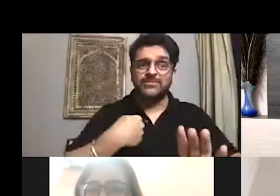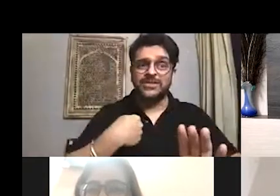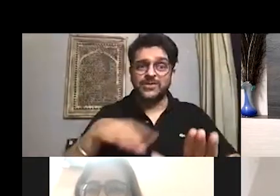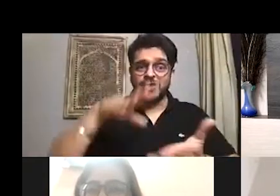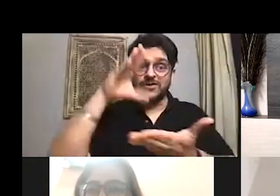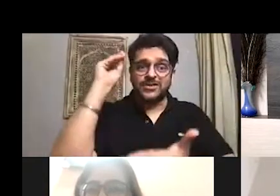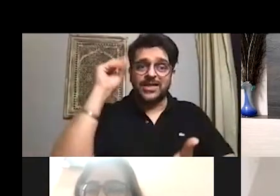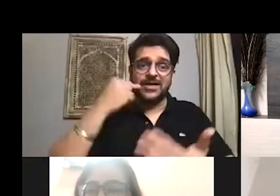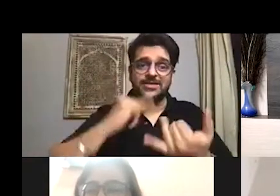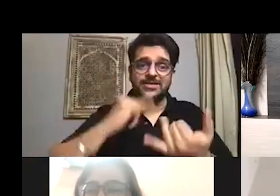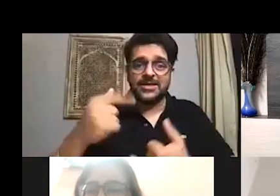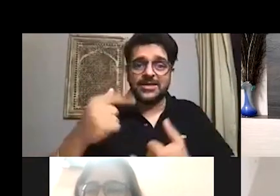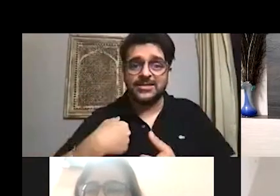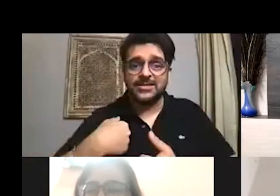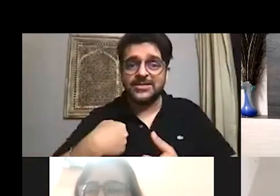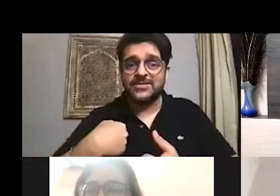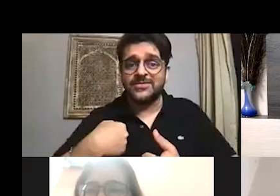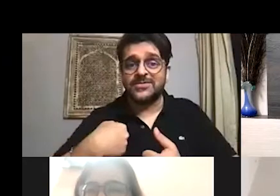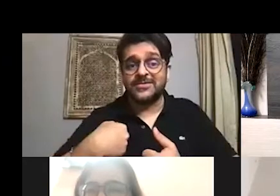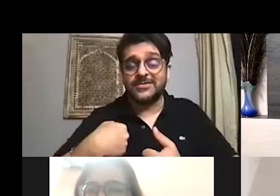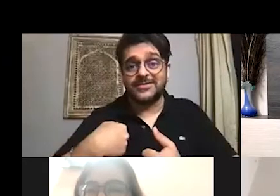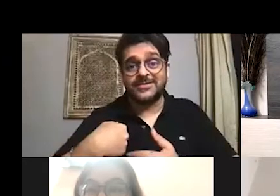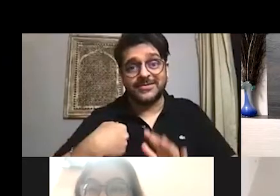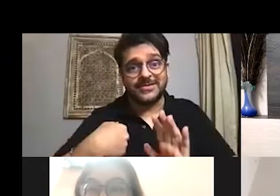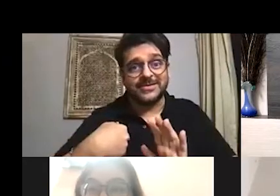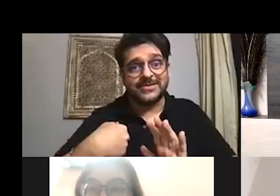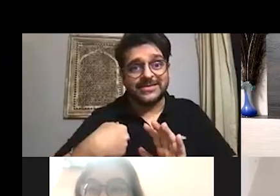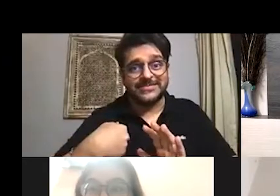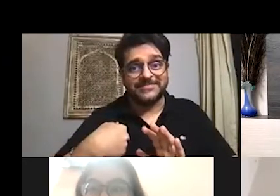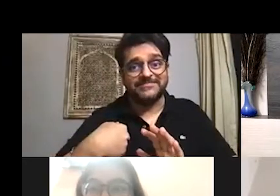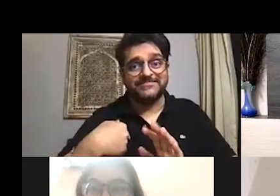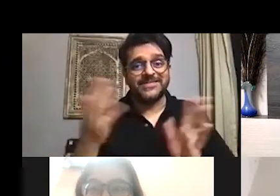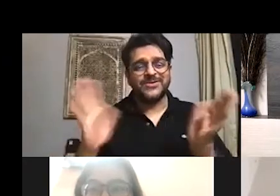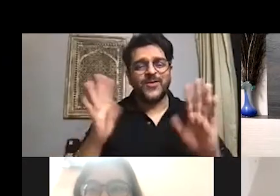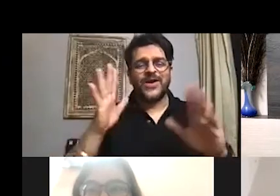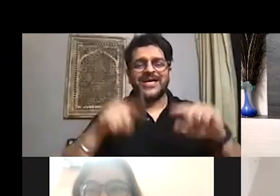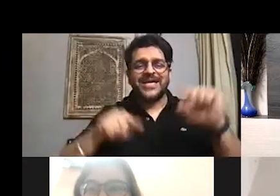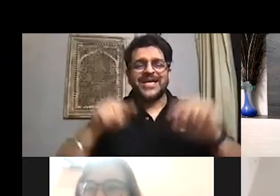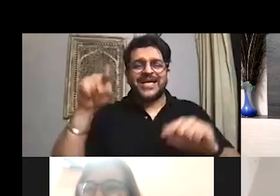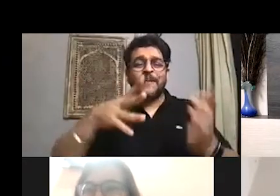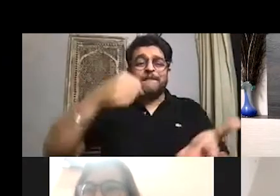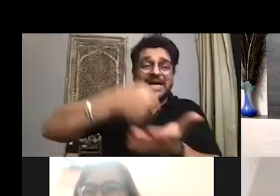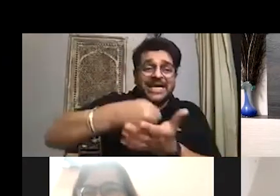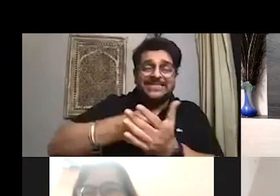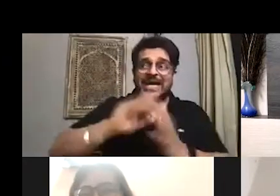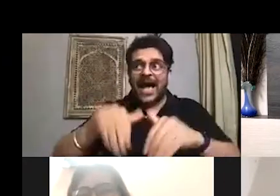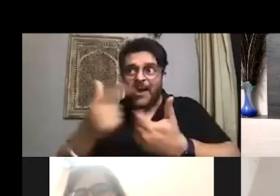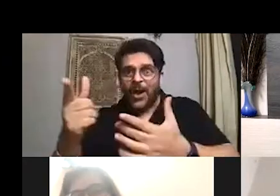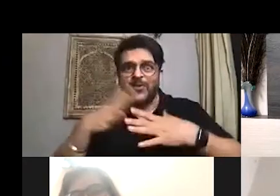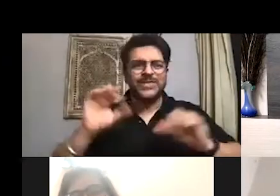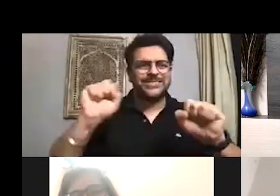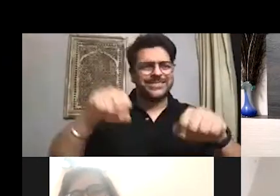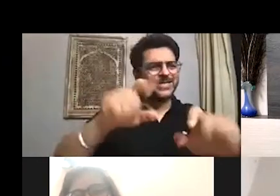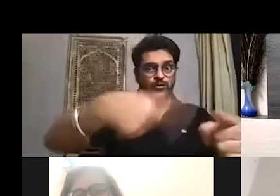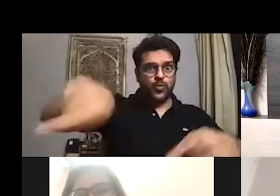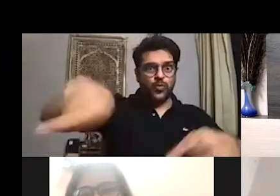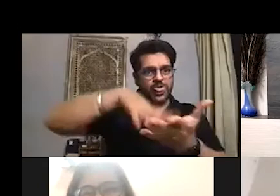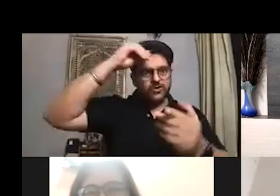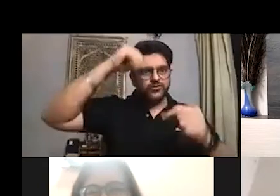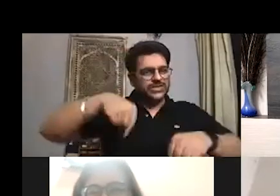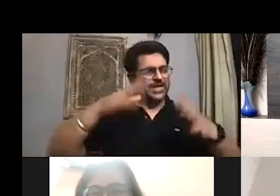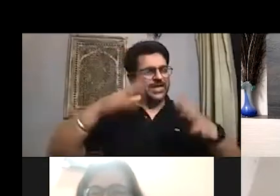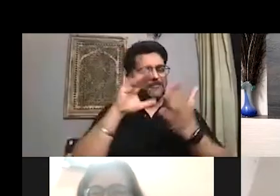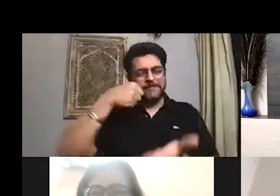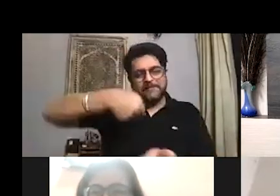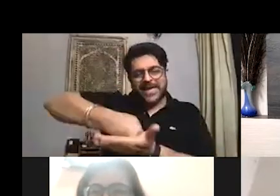is different. And it took me 2 years to learn Indian Sign Language. So yeah, it depends. Basics of Indian Sign